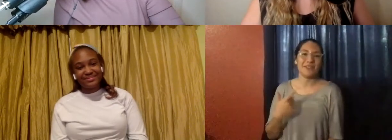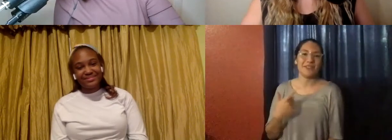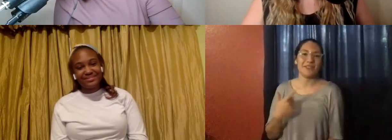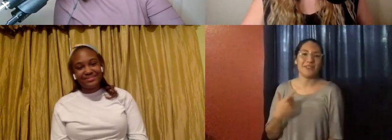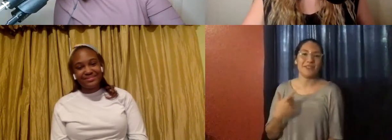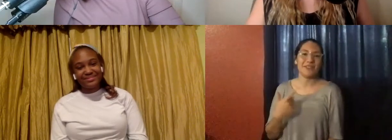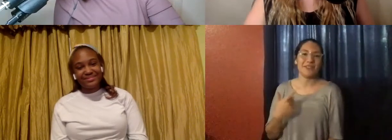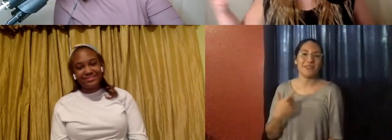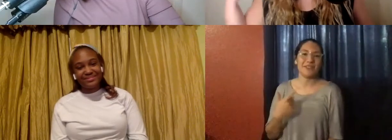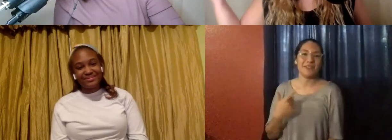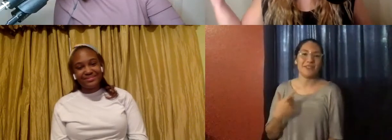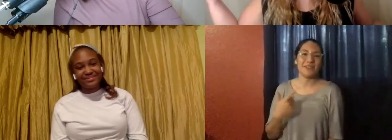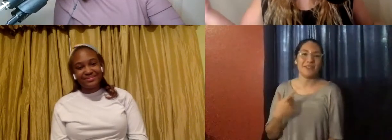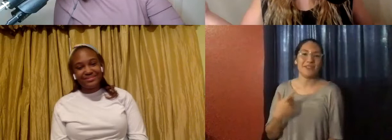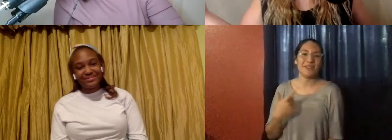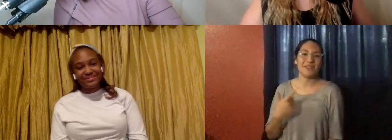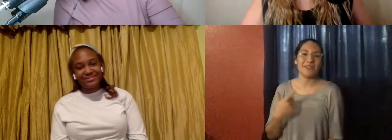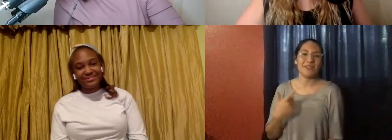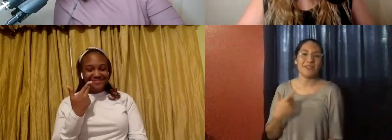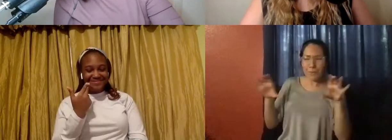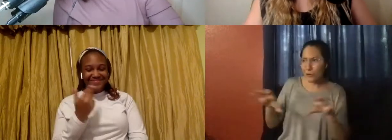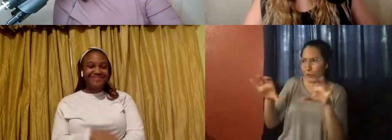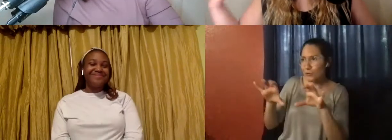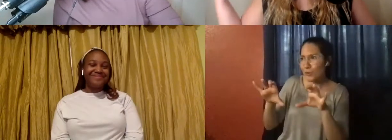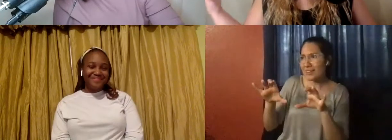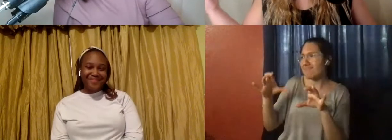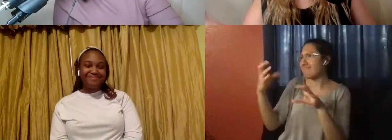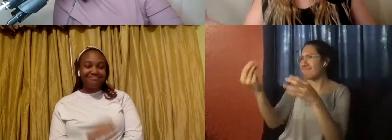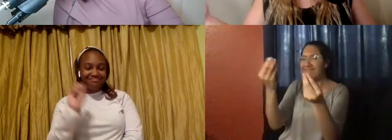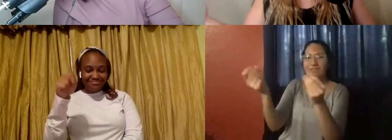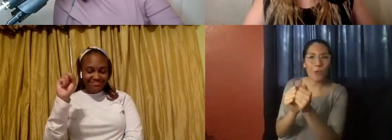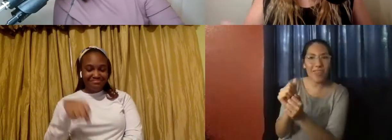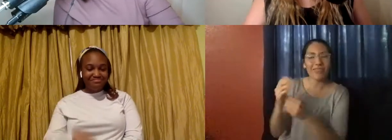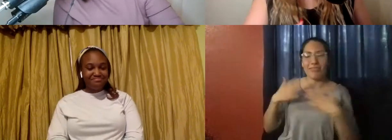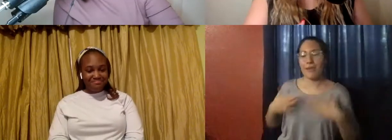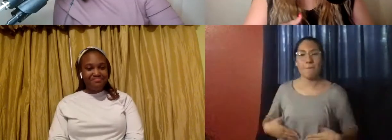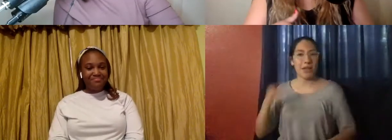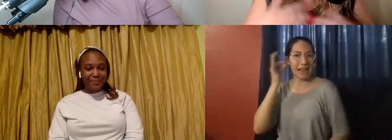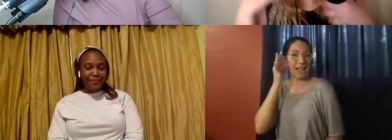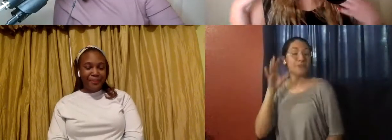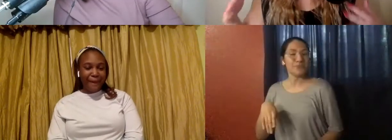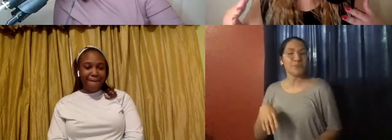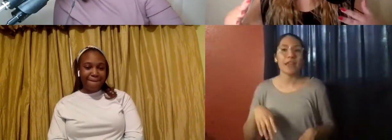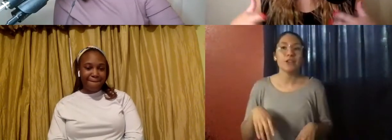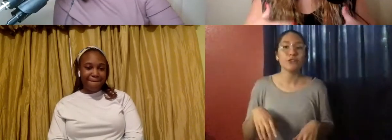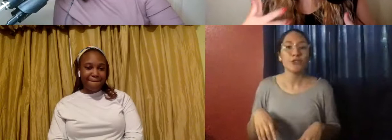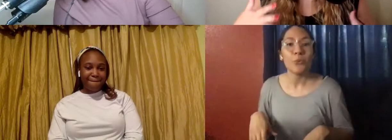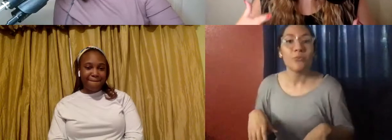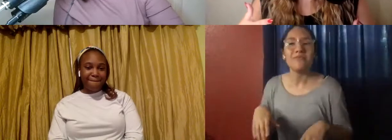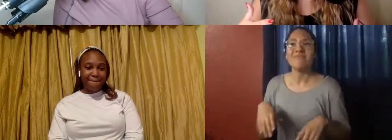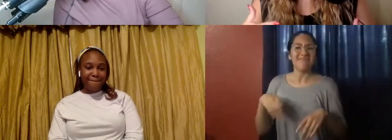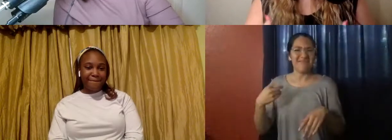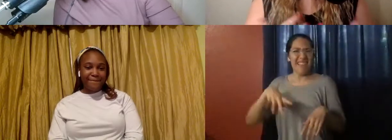doing out in the world with their body hair. Yes. So I found this article, and this was the best article. I had